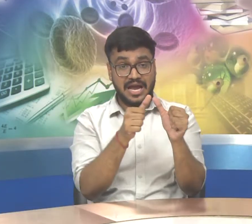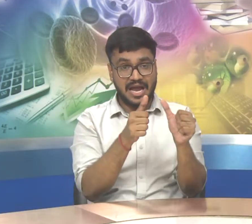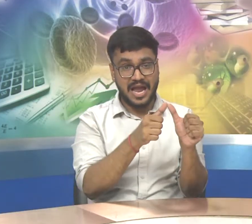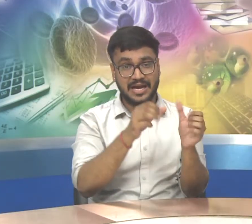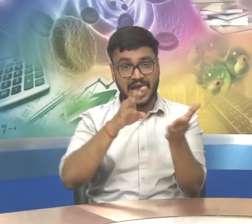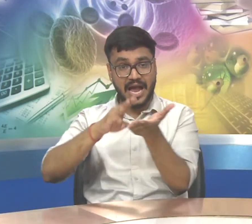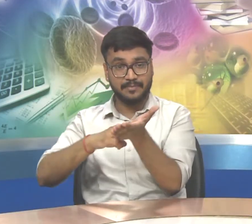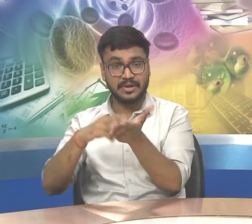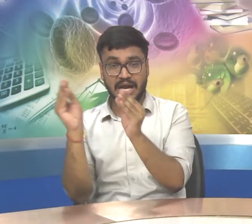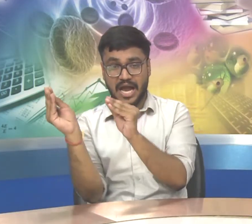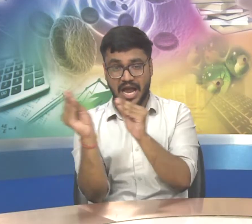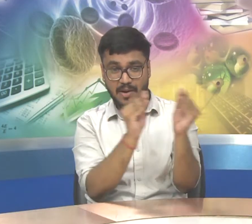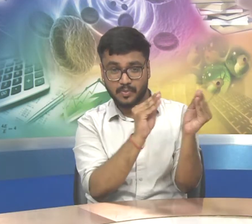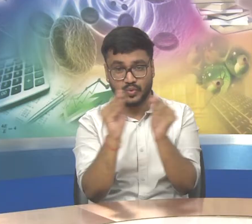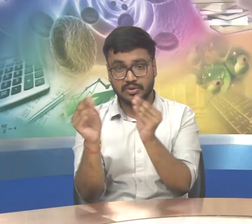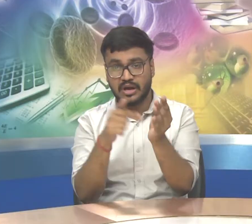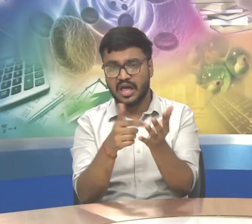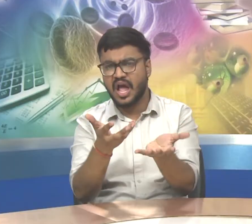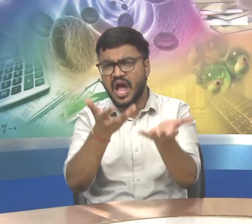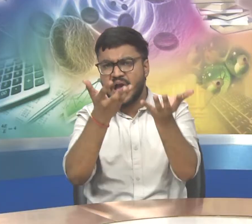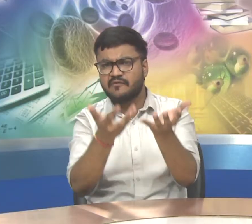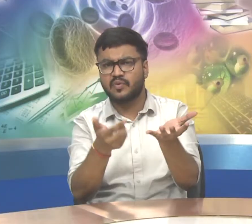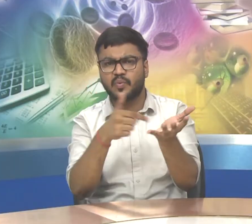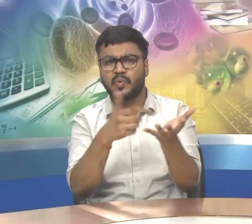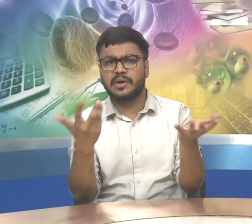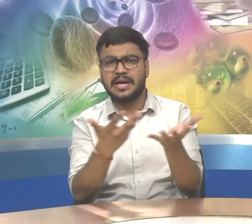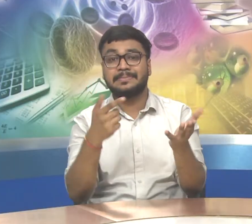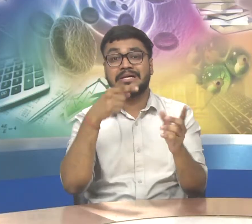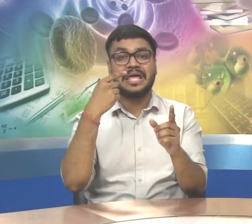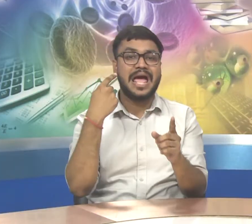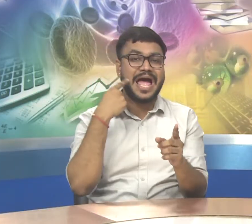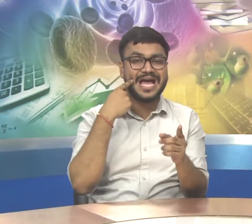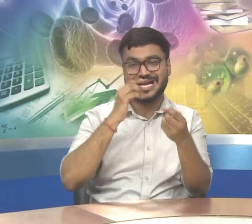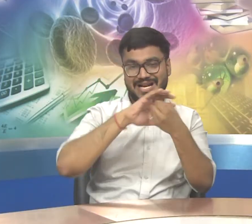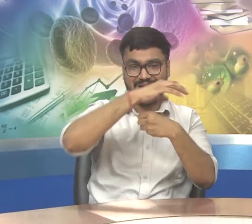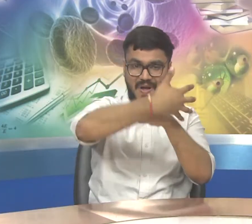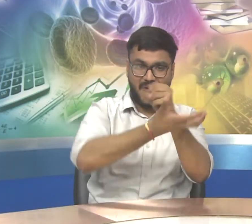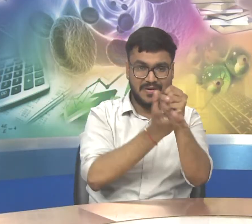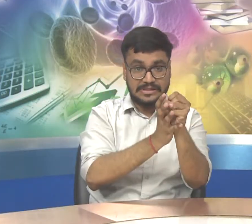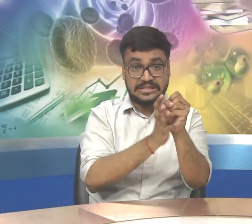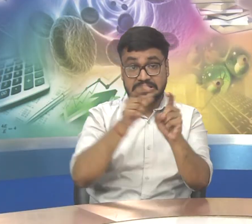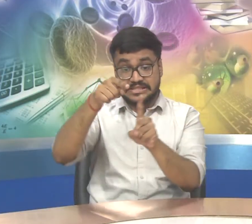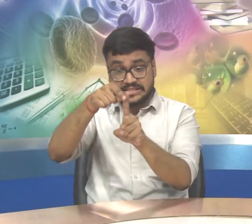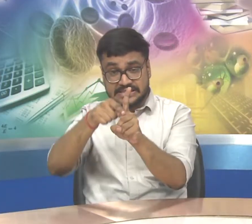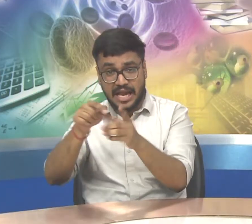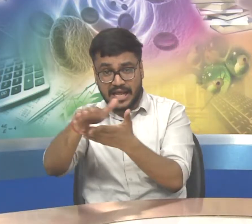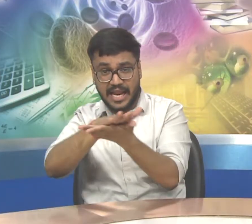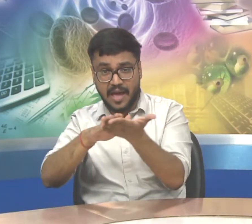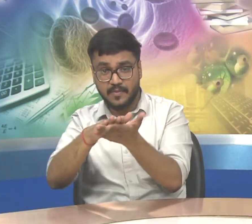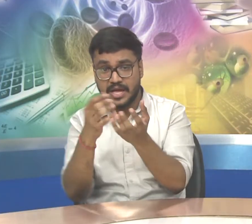It is the average mass of all the isotopes of that elements.